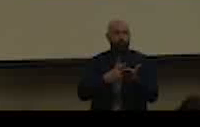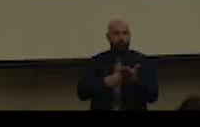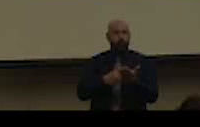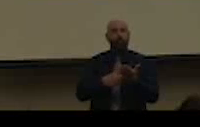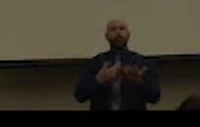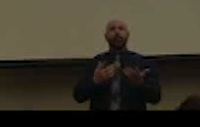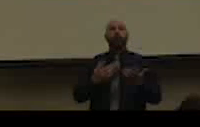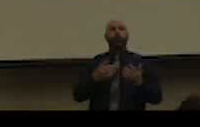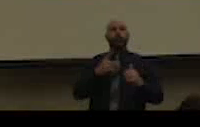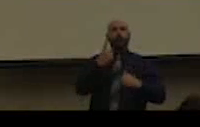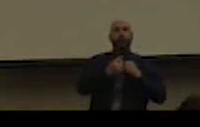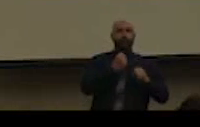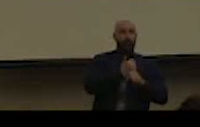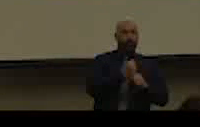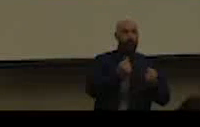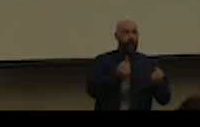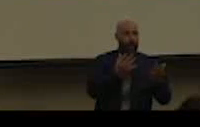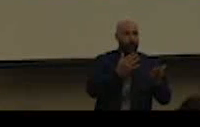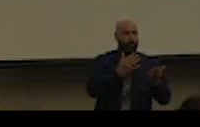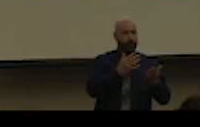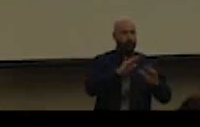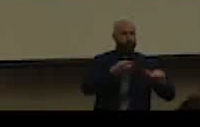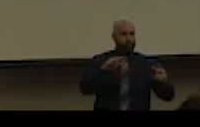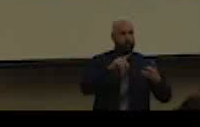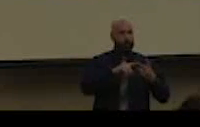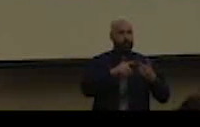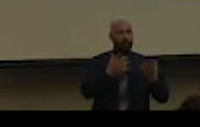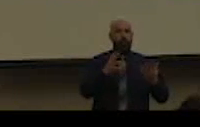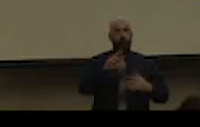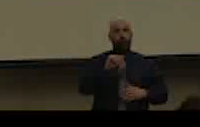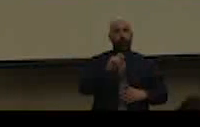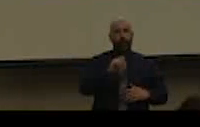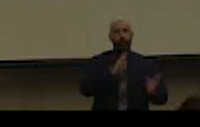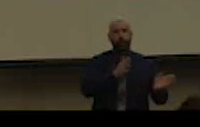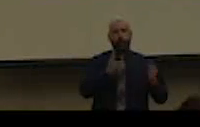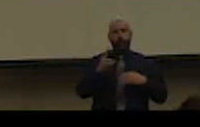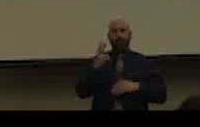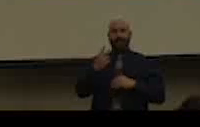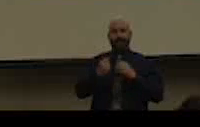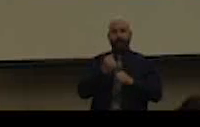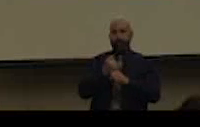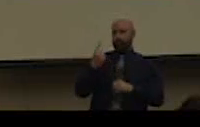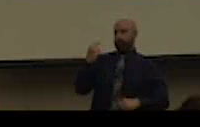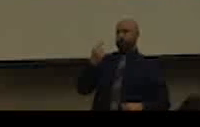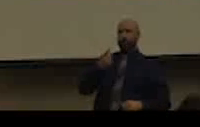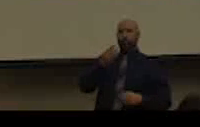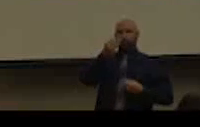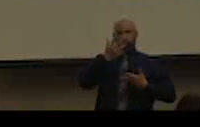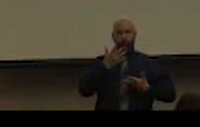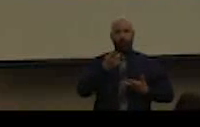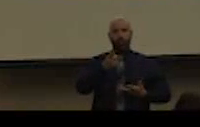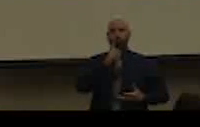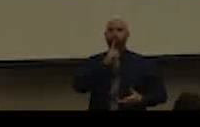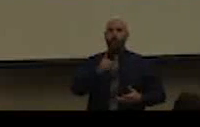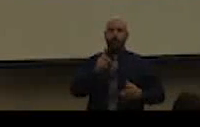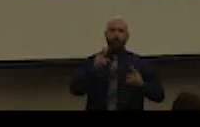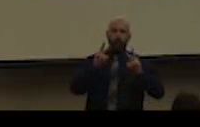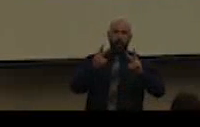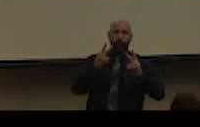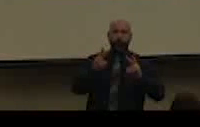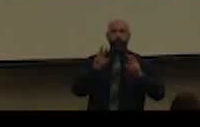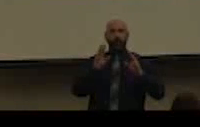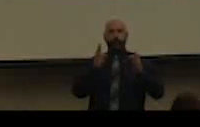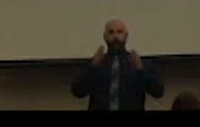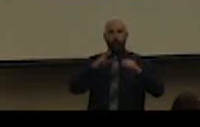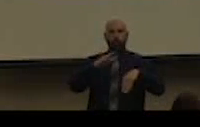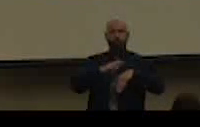kids and at what rate, and what does that mean to chip away? In year two, you told us last year that you were really looking for a focus on